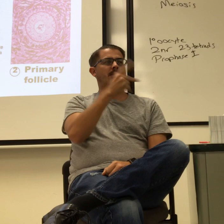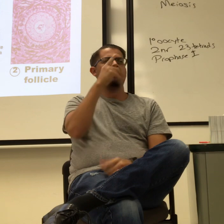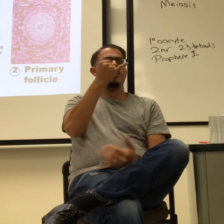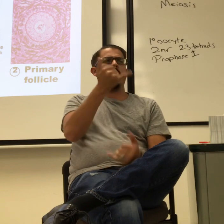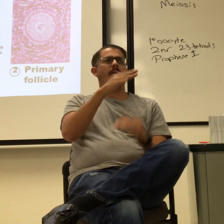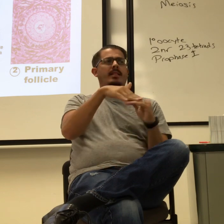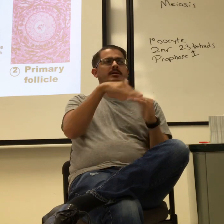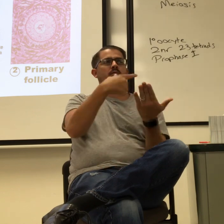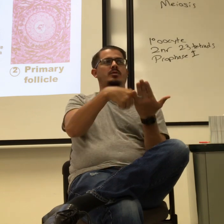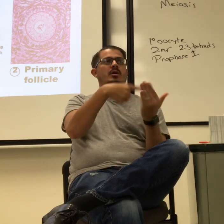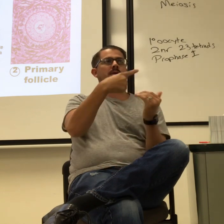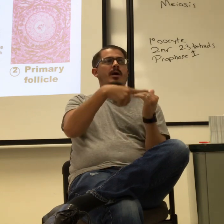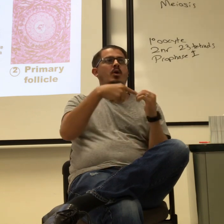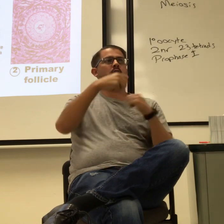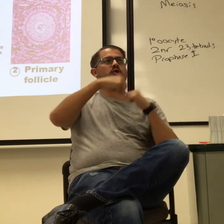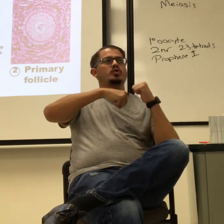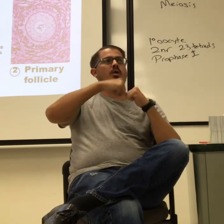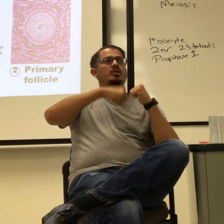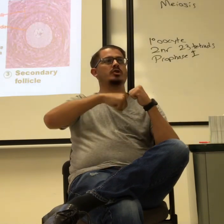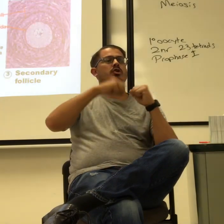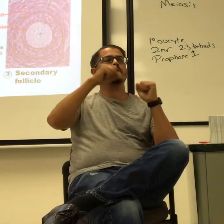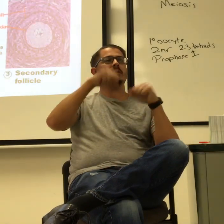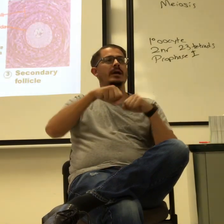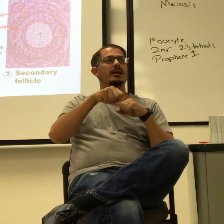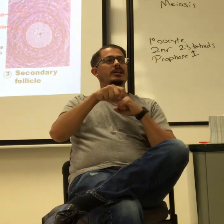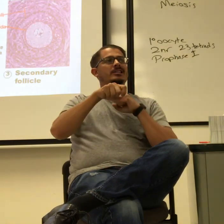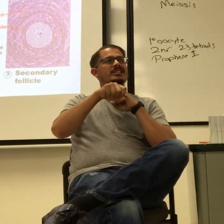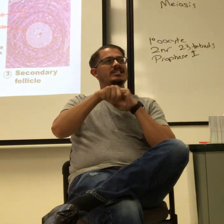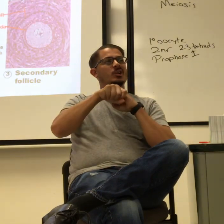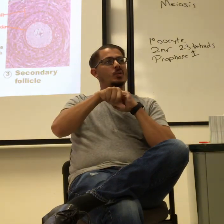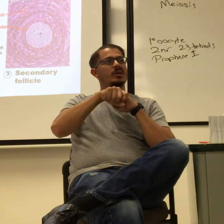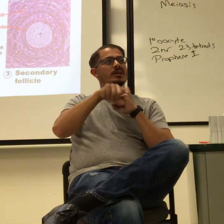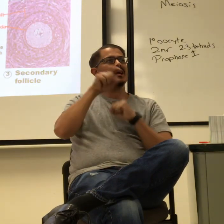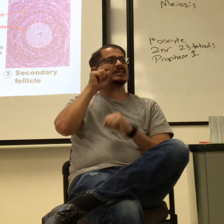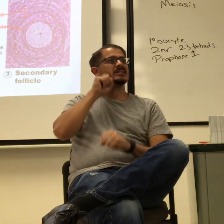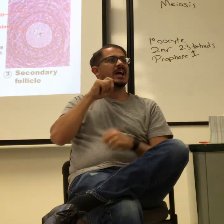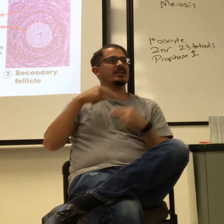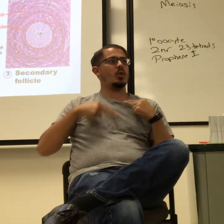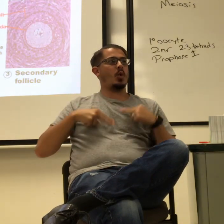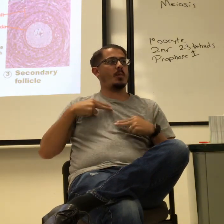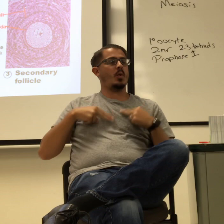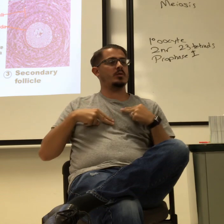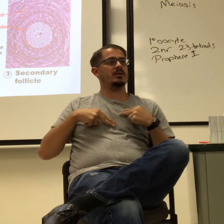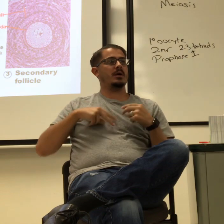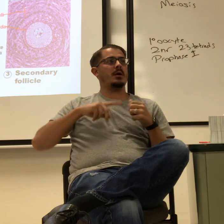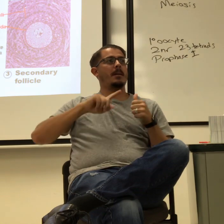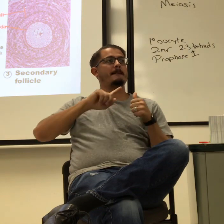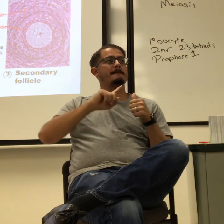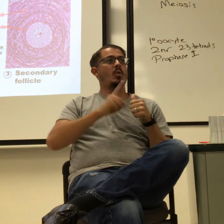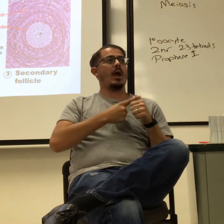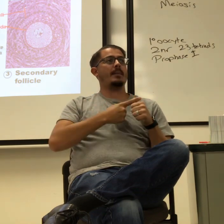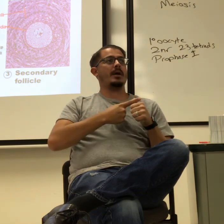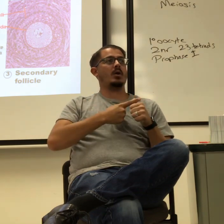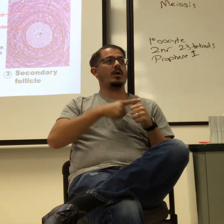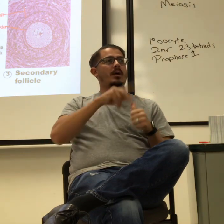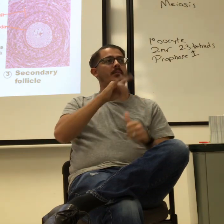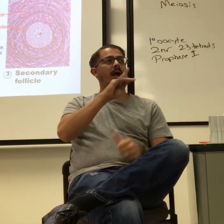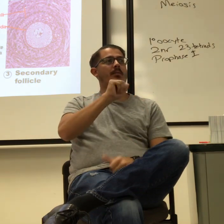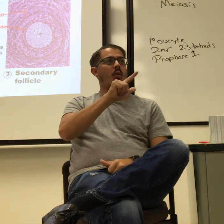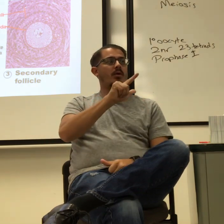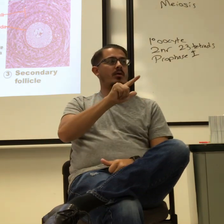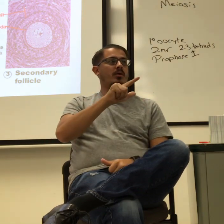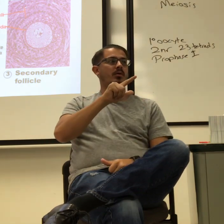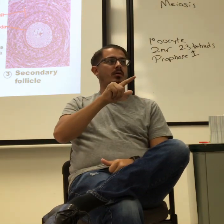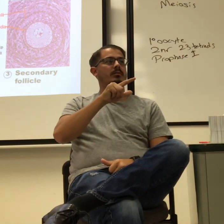least we want to talk about a structure that can secrete sex hormones, because the primary, primordial or